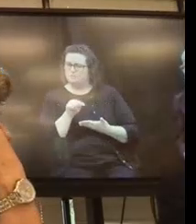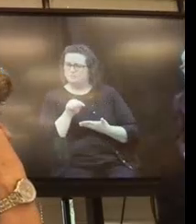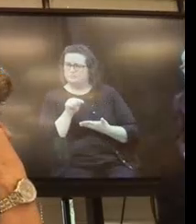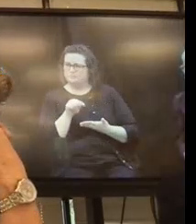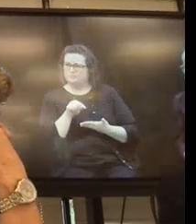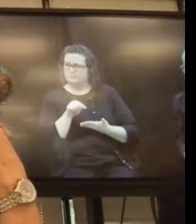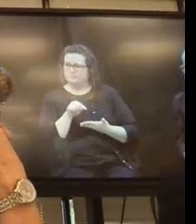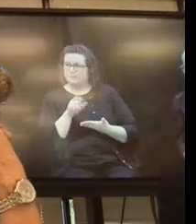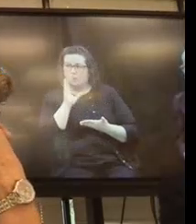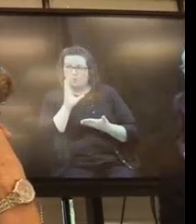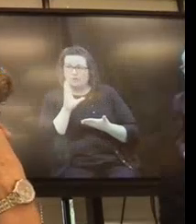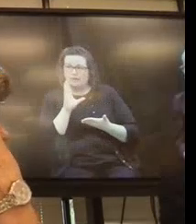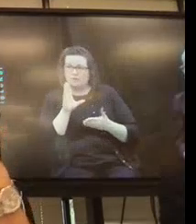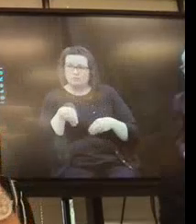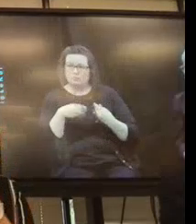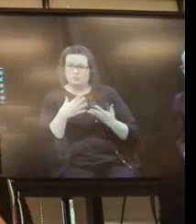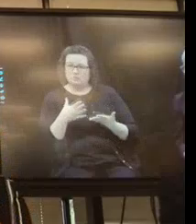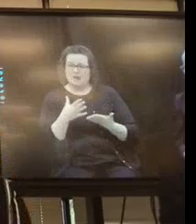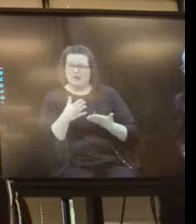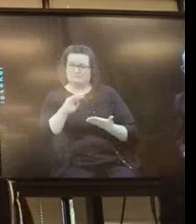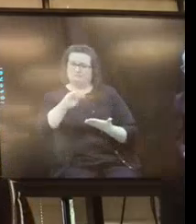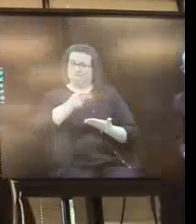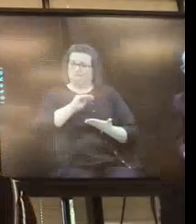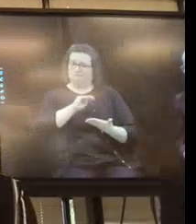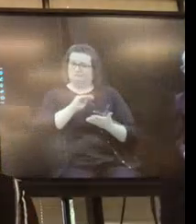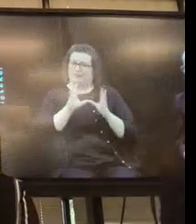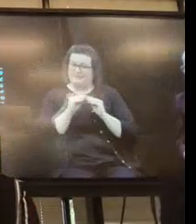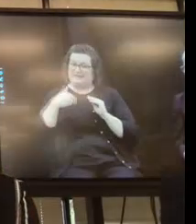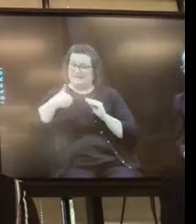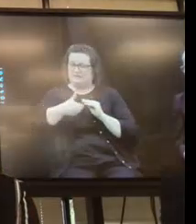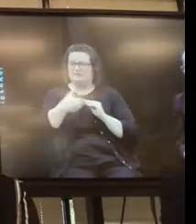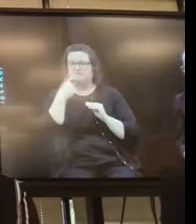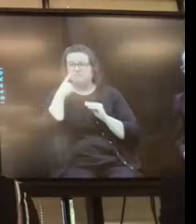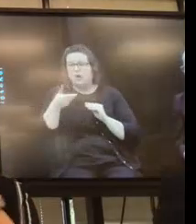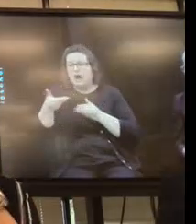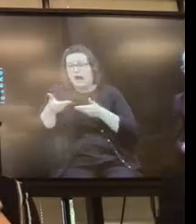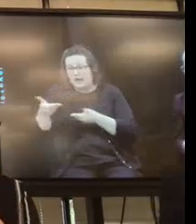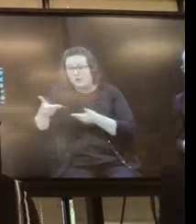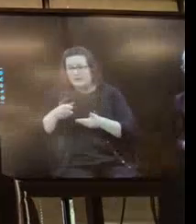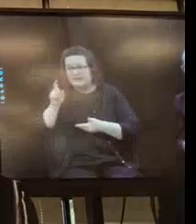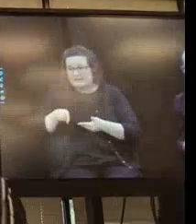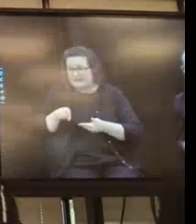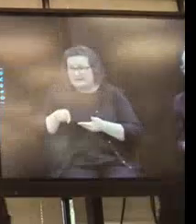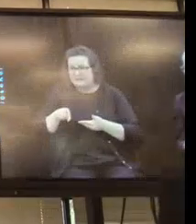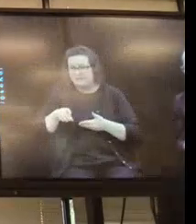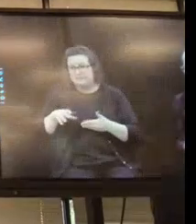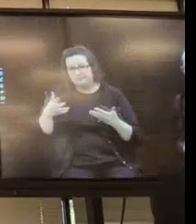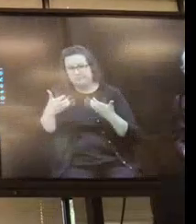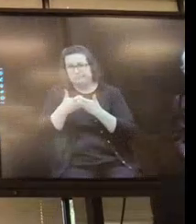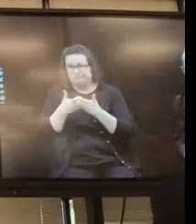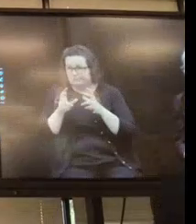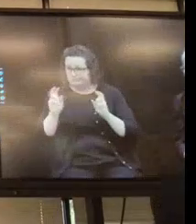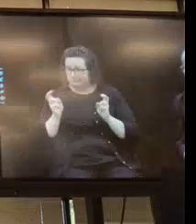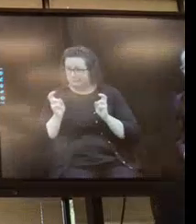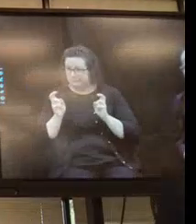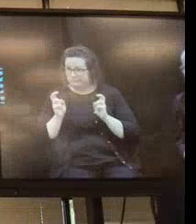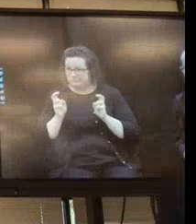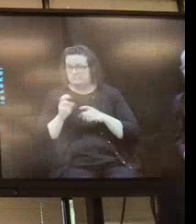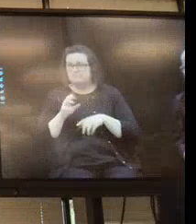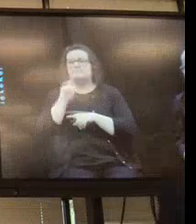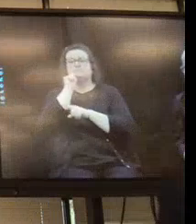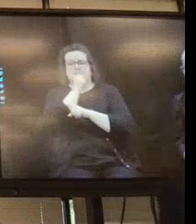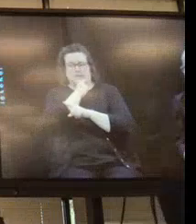provide what we need in terms of the hiring? That may be needed more frequently. Well, I'll let Dr. Todd